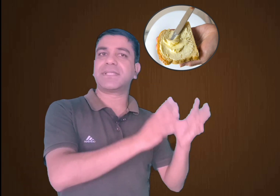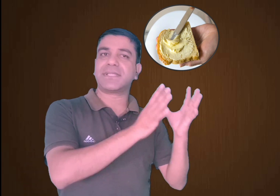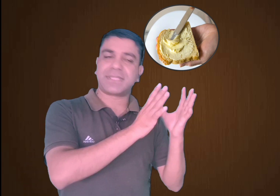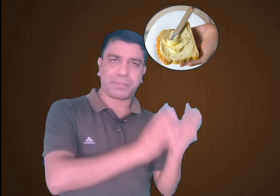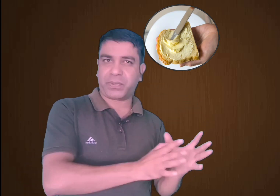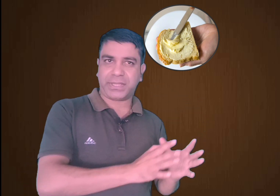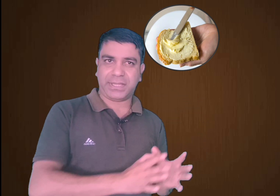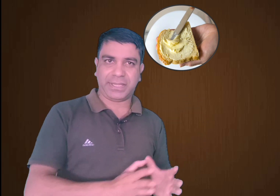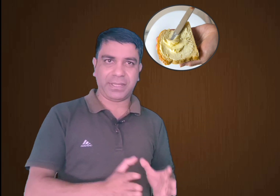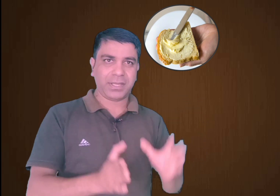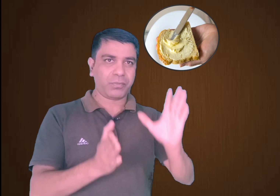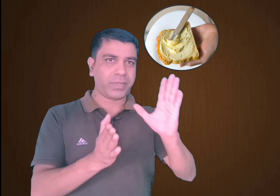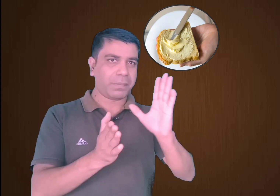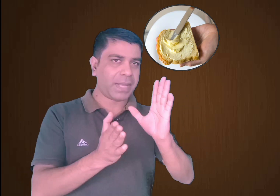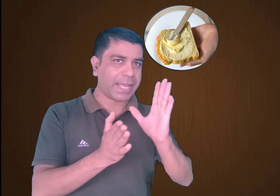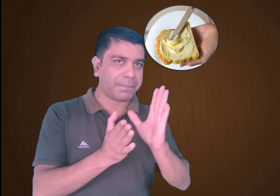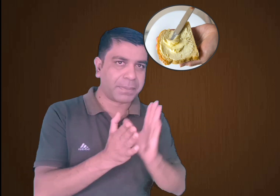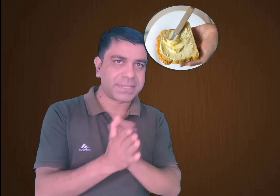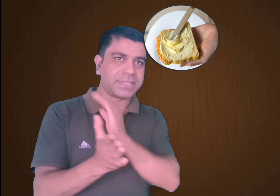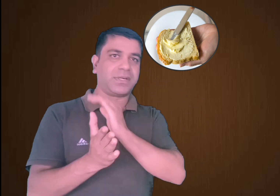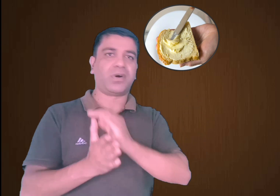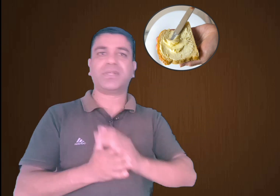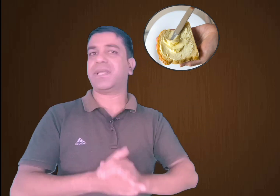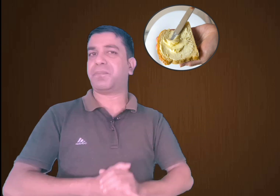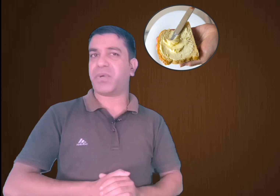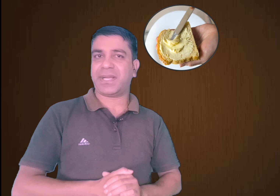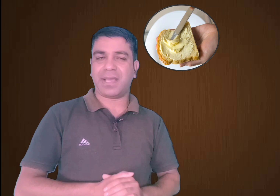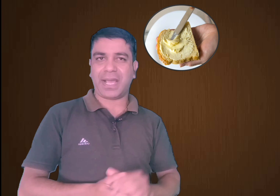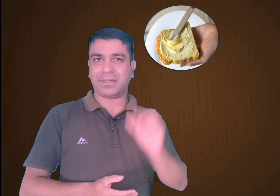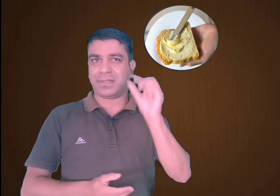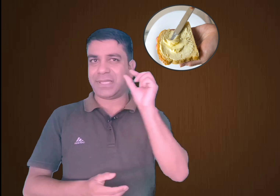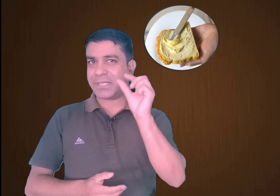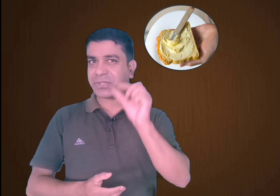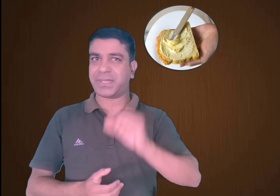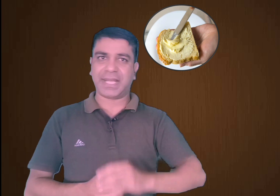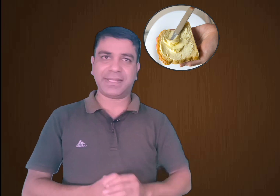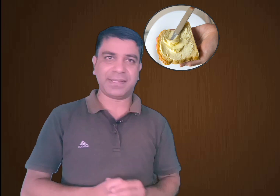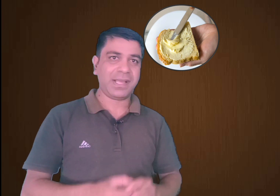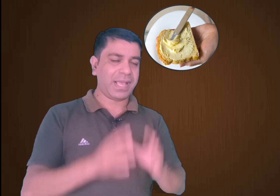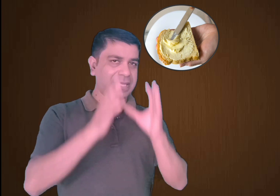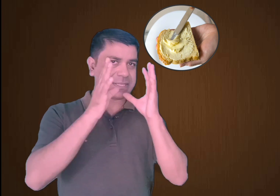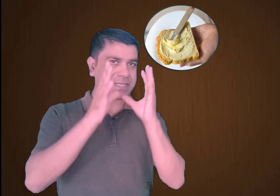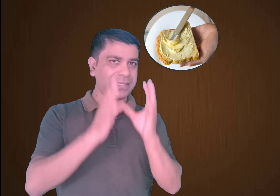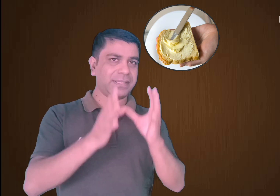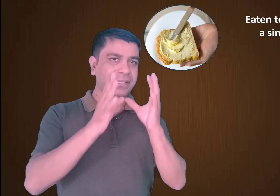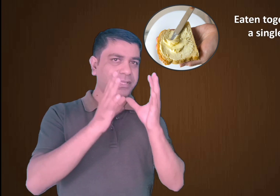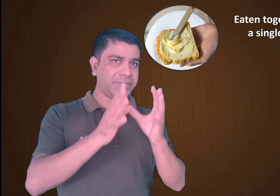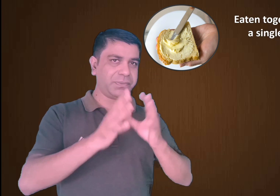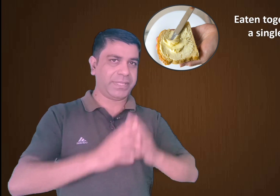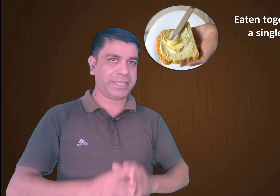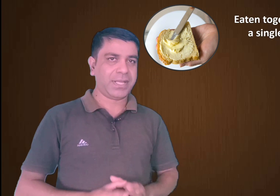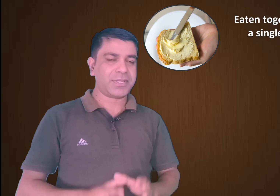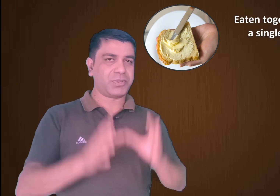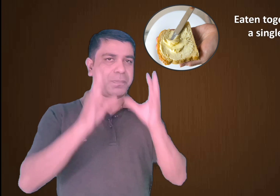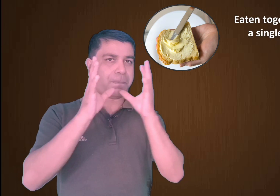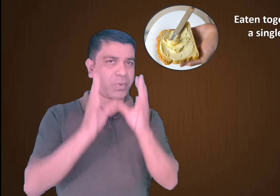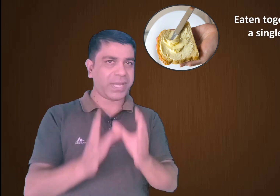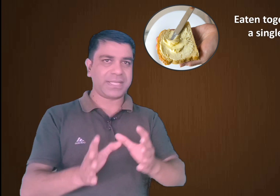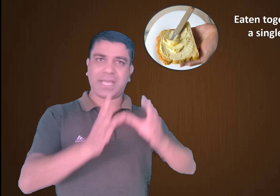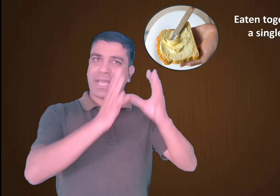butter separately. We apply butter on the bread and eat together as a single unit. So bread